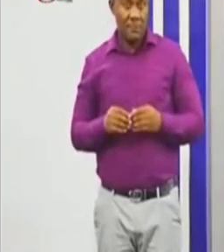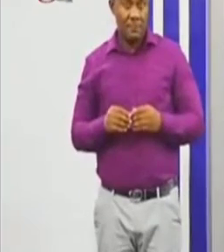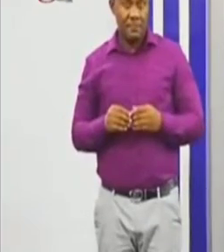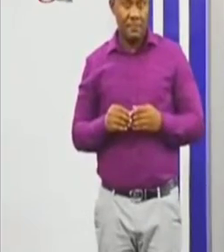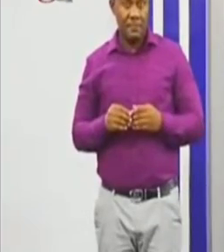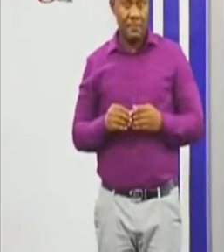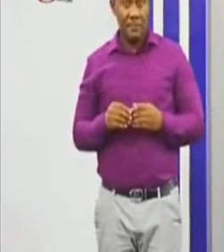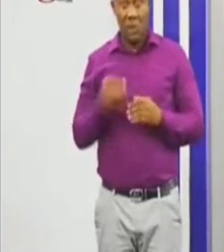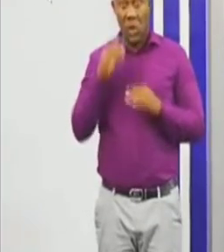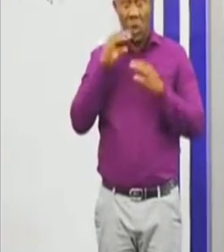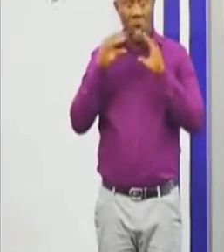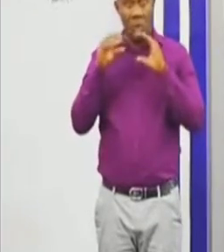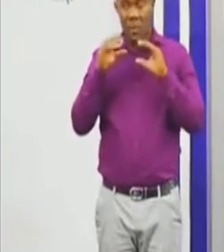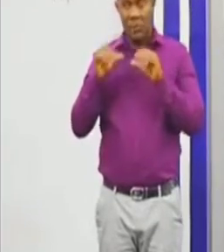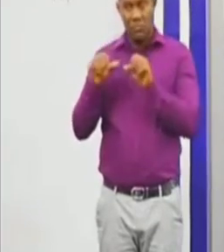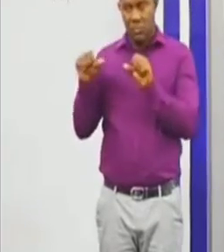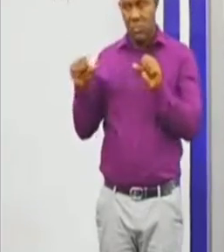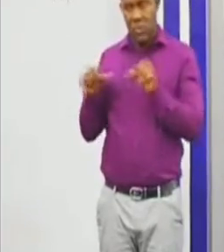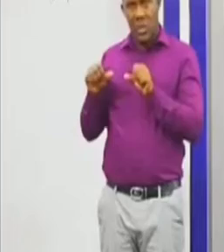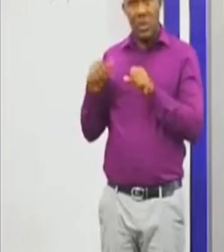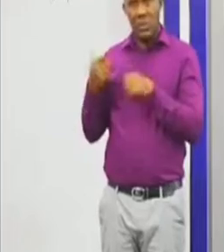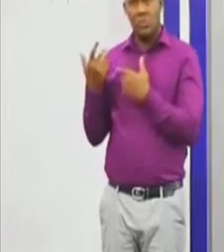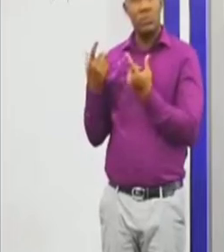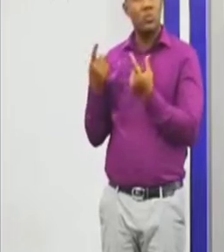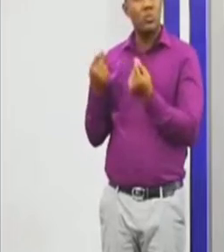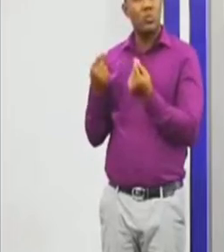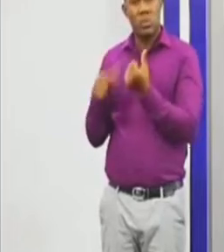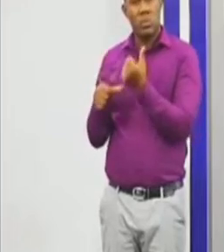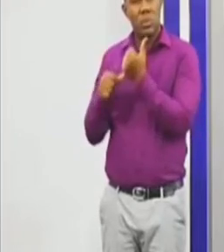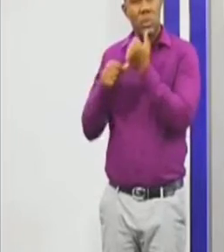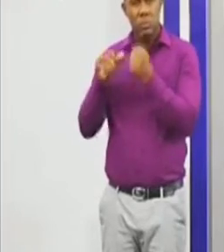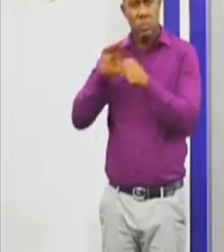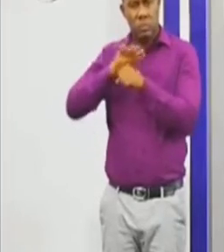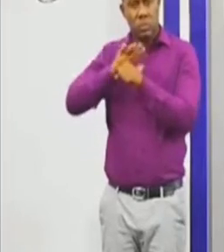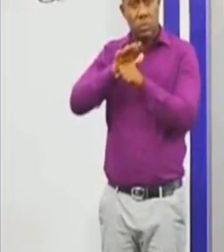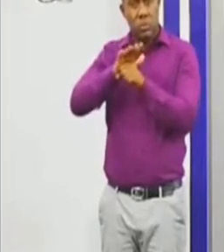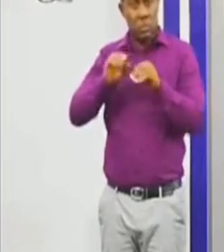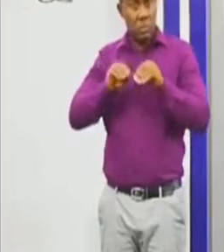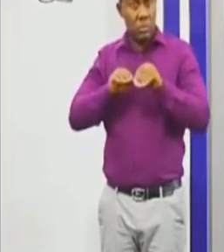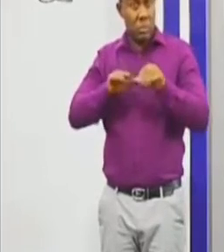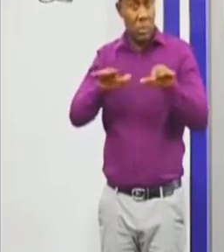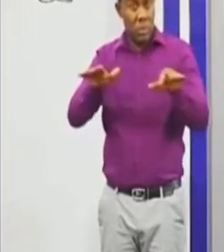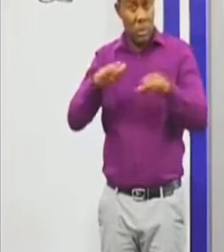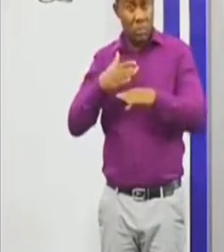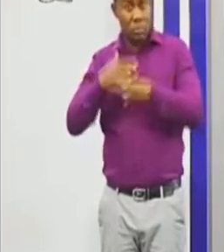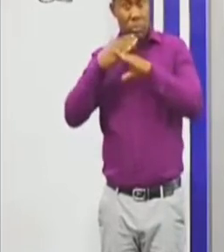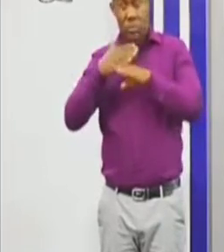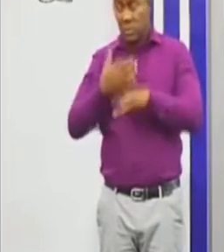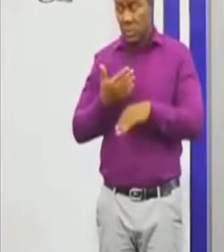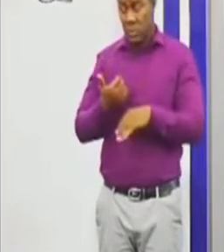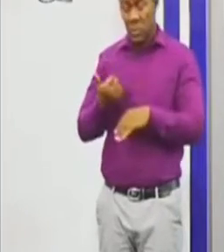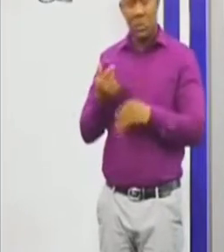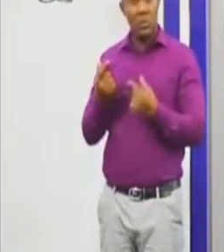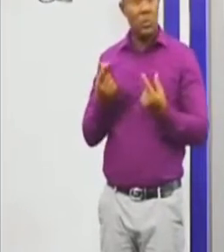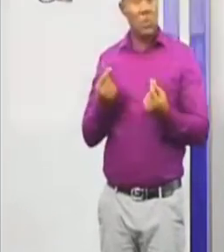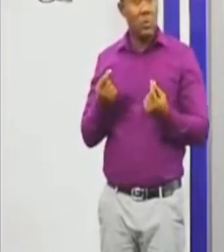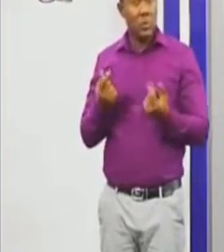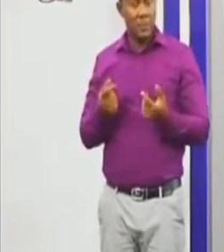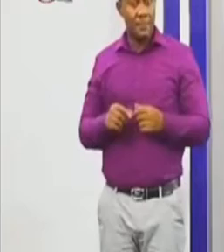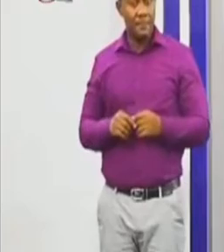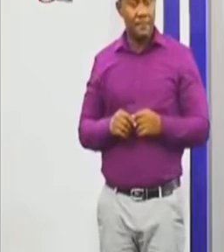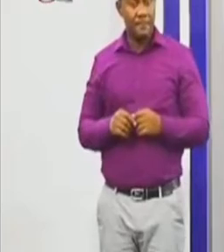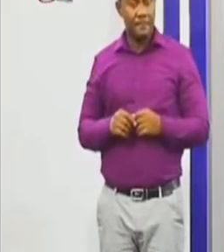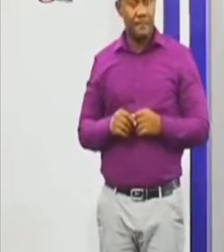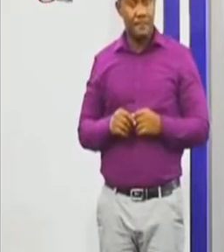the communication sector is also doing to assist and fight against COVID-19. The